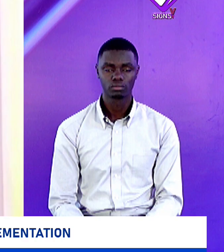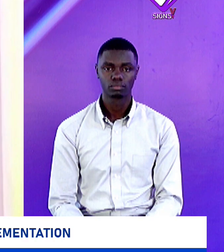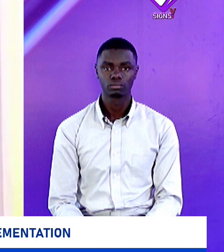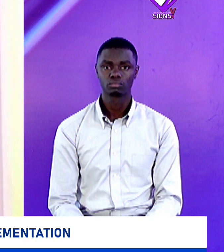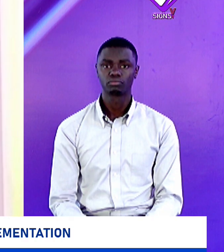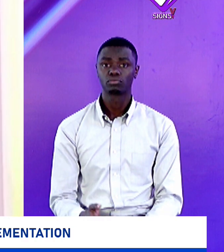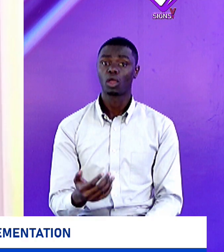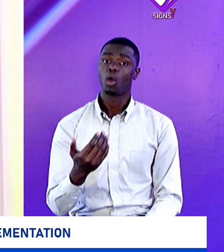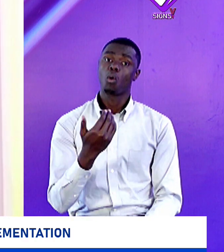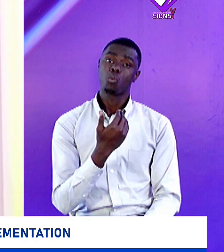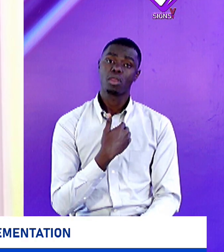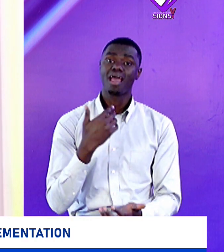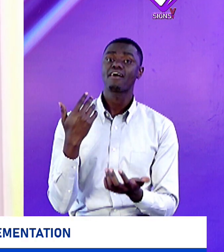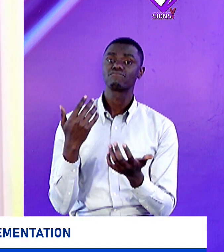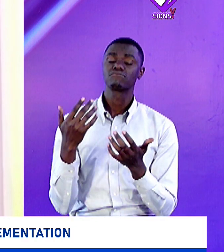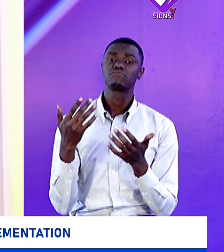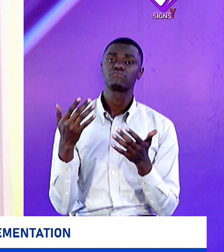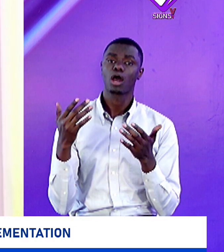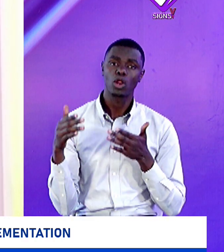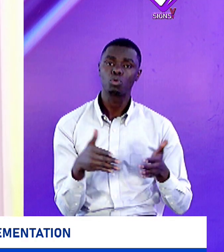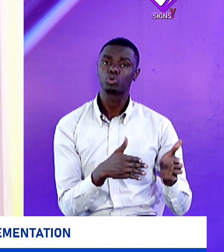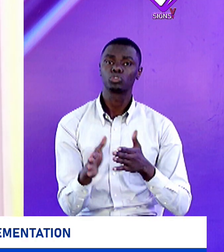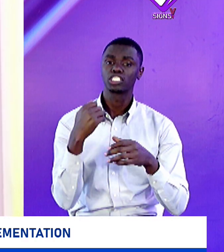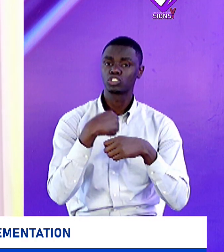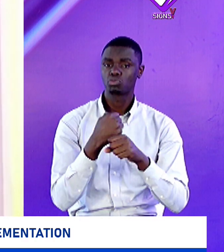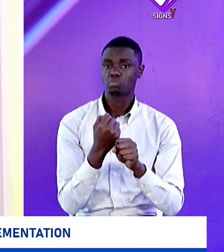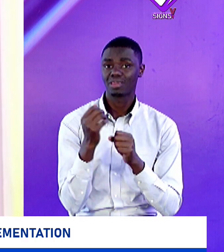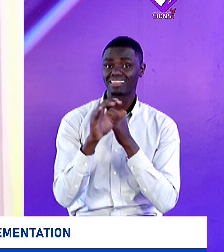And we have the historic opportunity to make this country